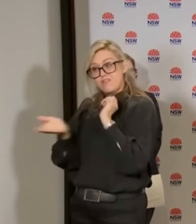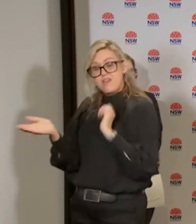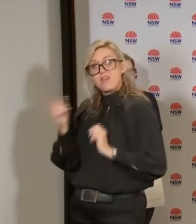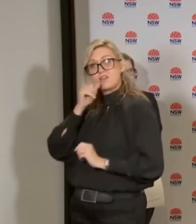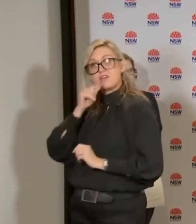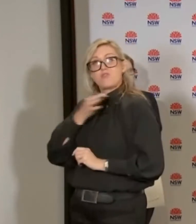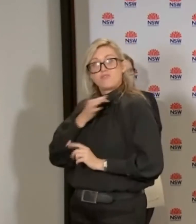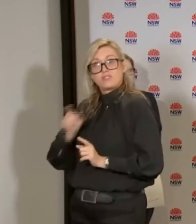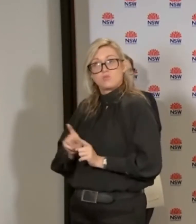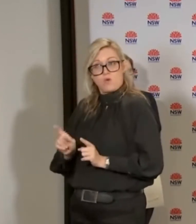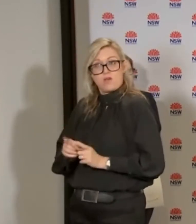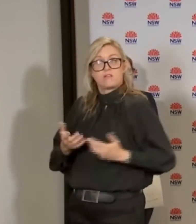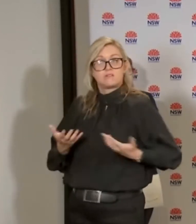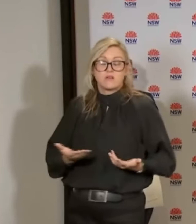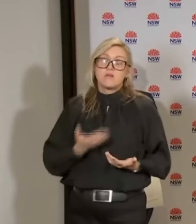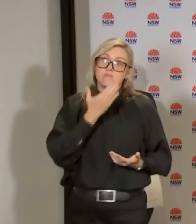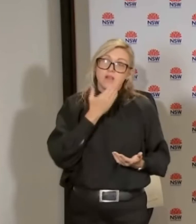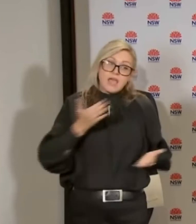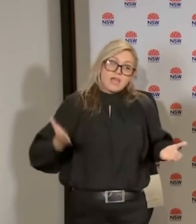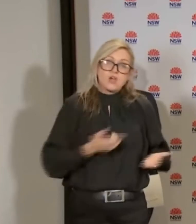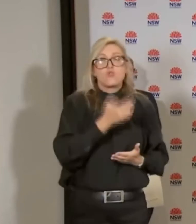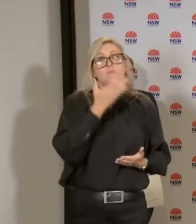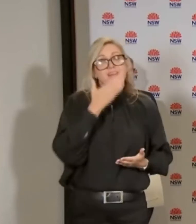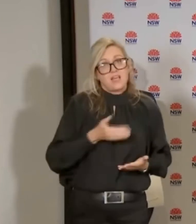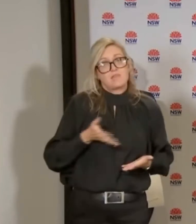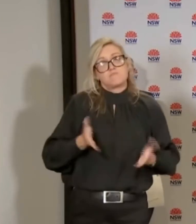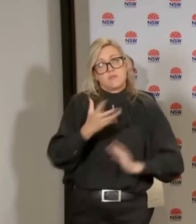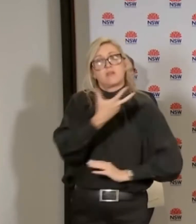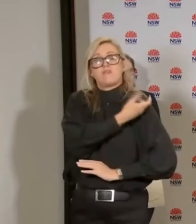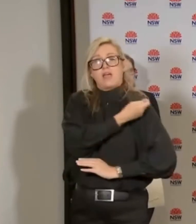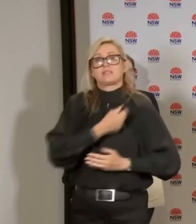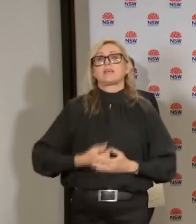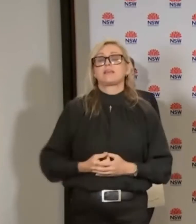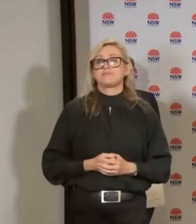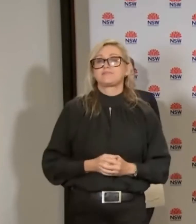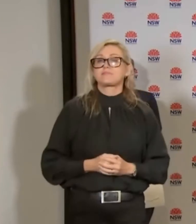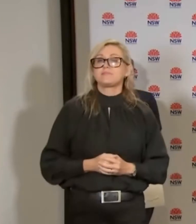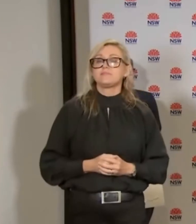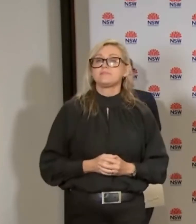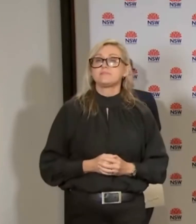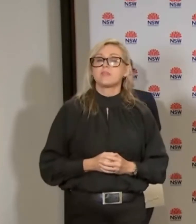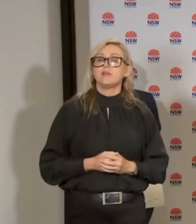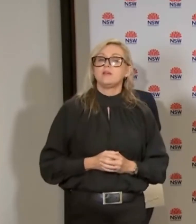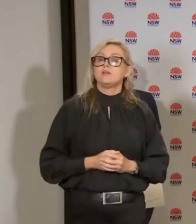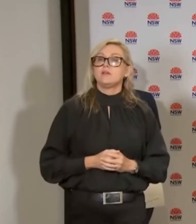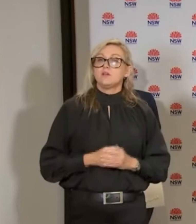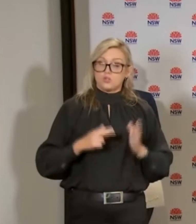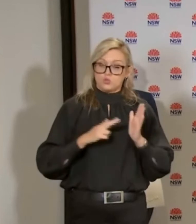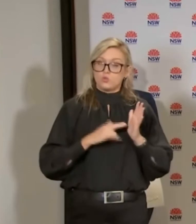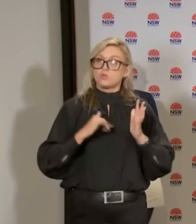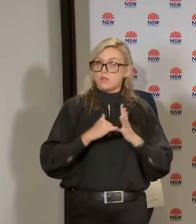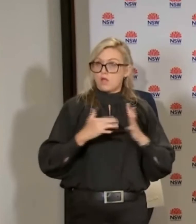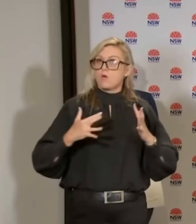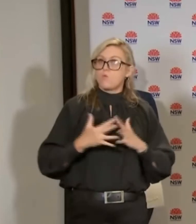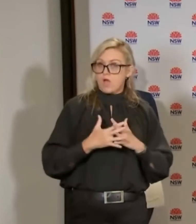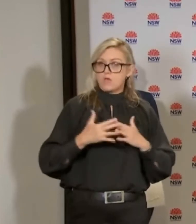program. So I would strongly encourage you to do that. I also just want to add one further thing. New South Wales is opening up more